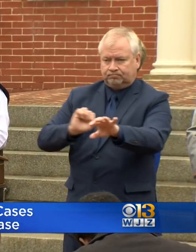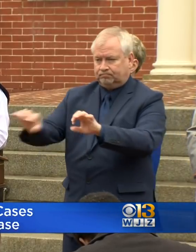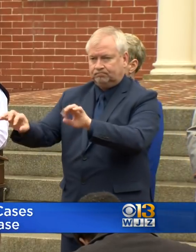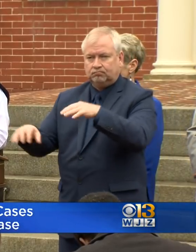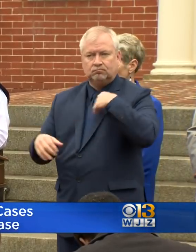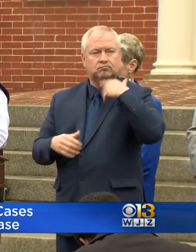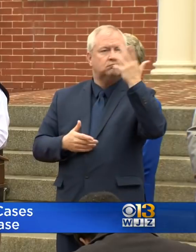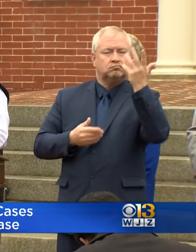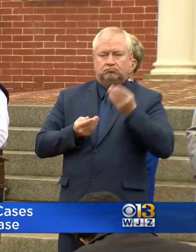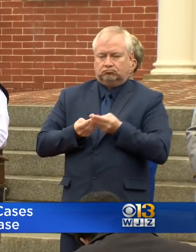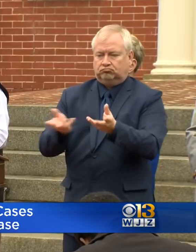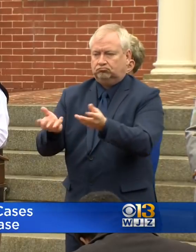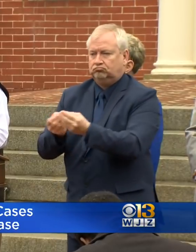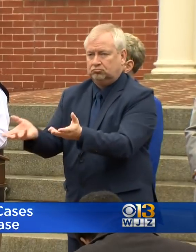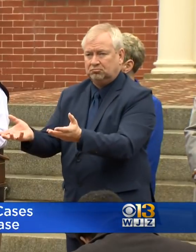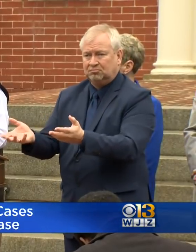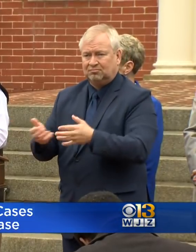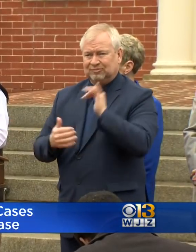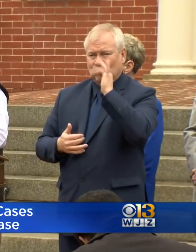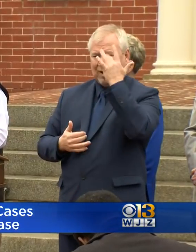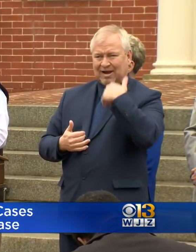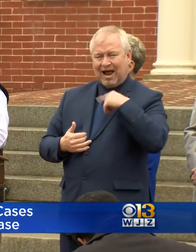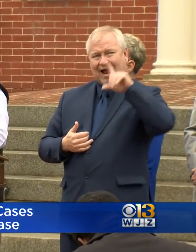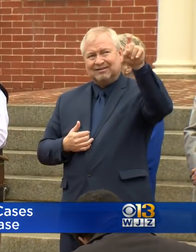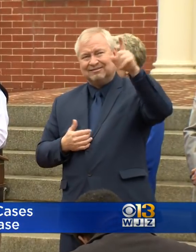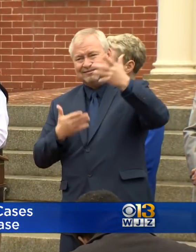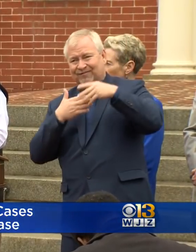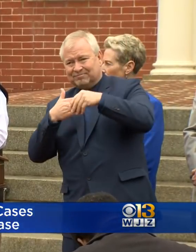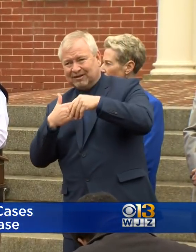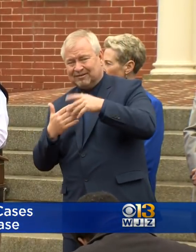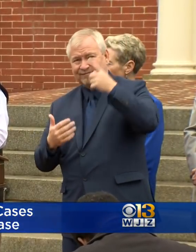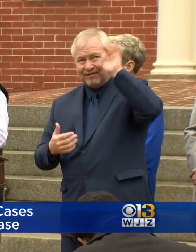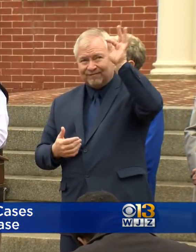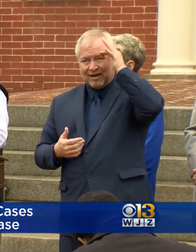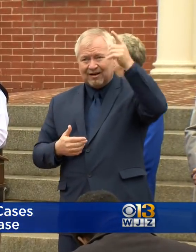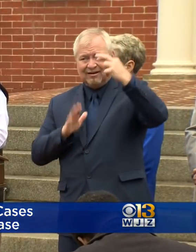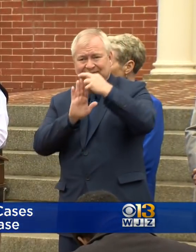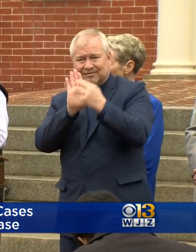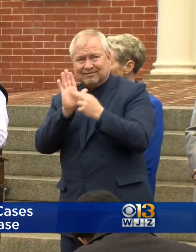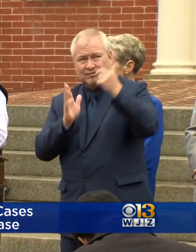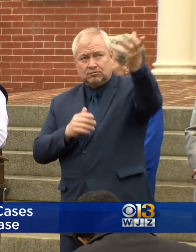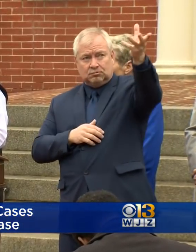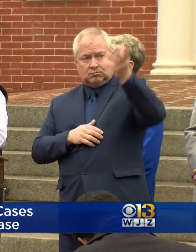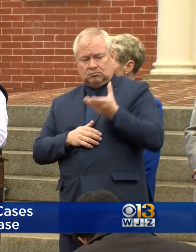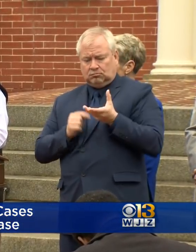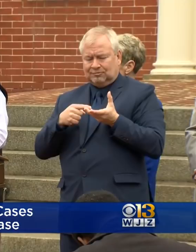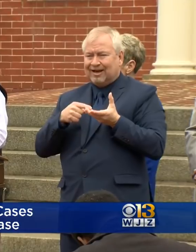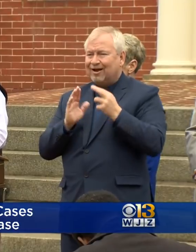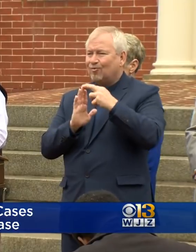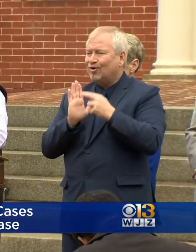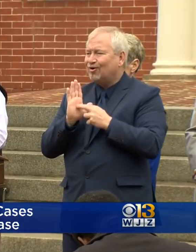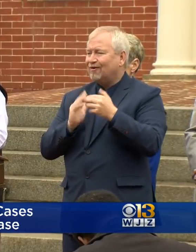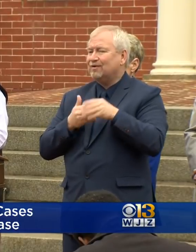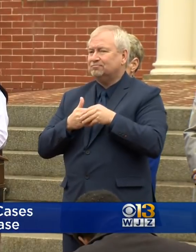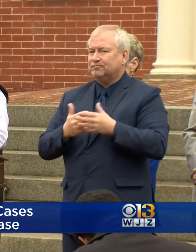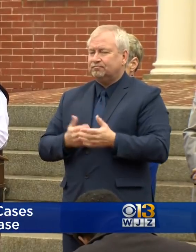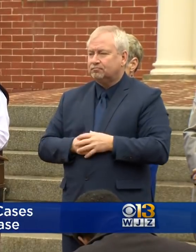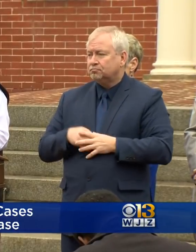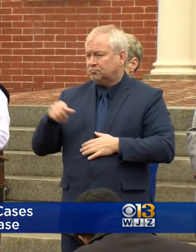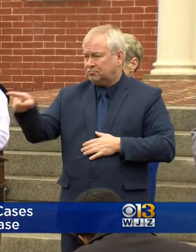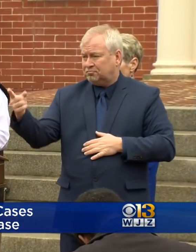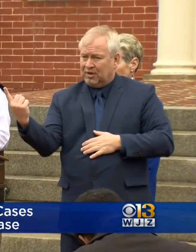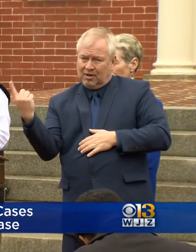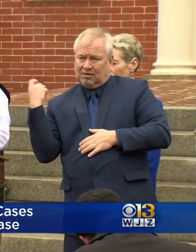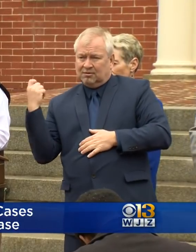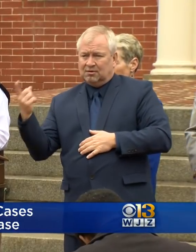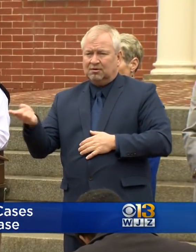governors are going to be asking for, that flexibility and for that money from the federal government so that we can implement it. So I agree with the comptroller. Governor, you have announced a